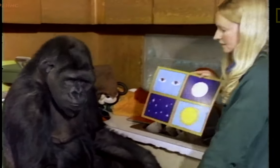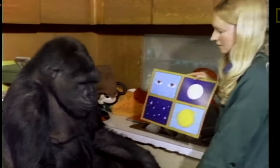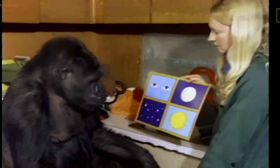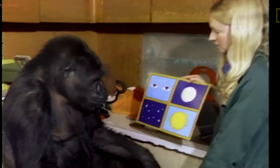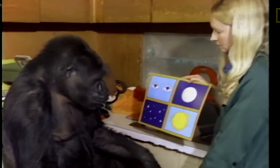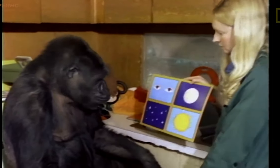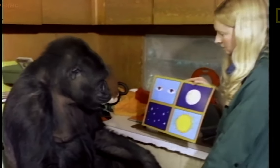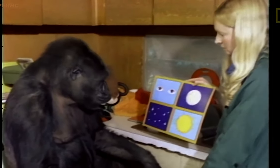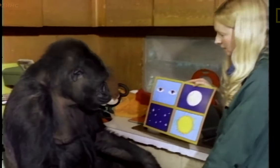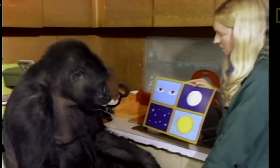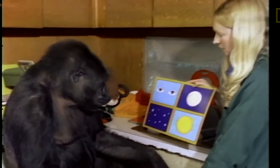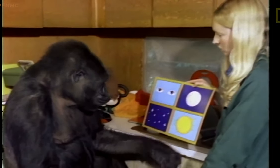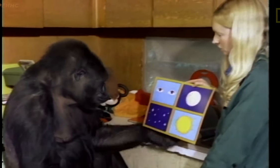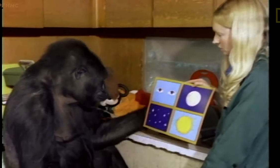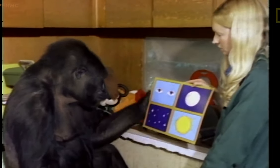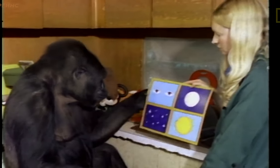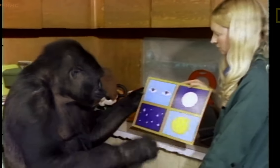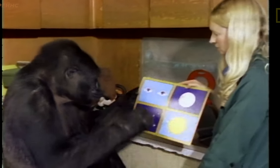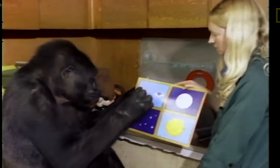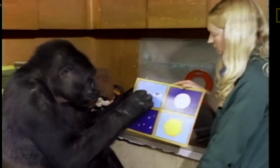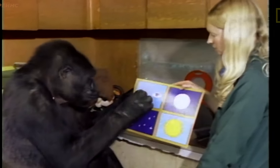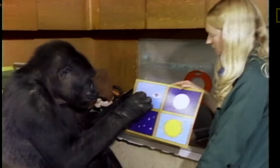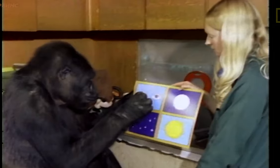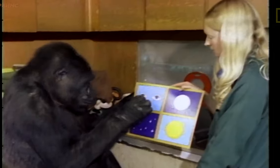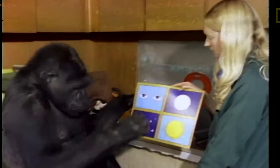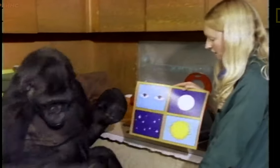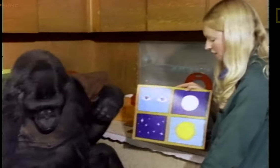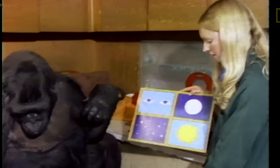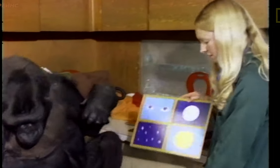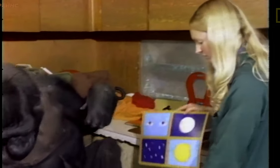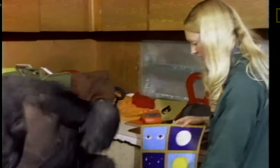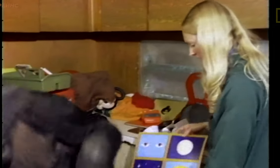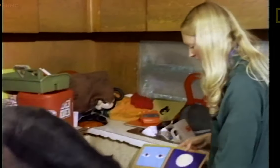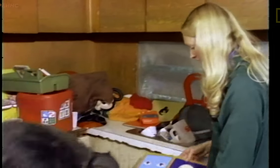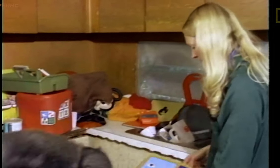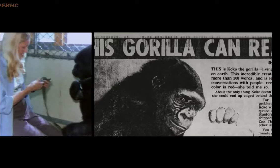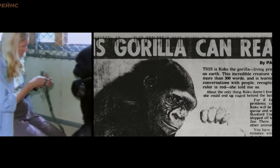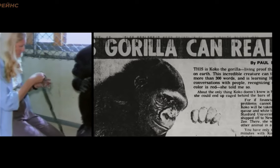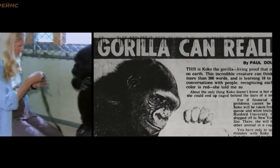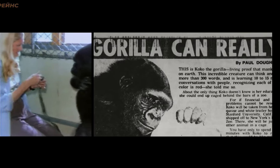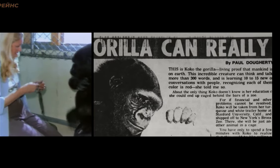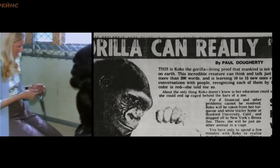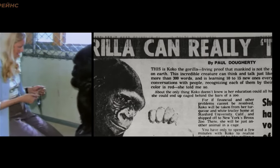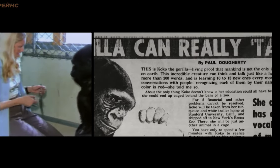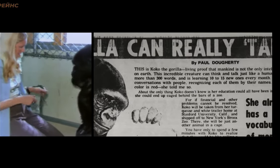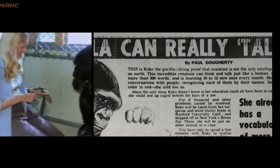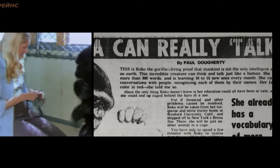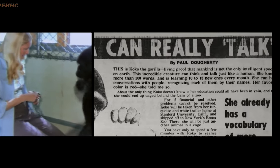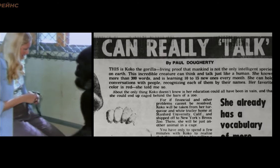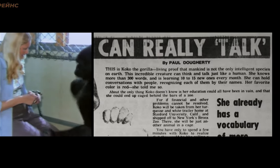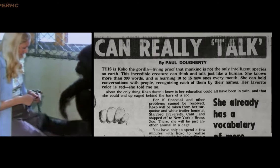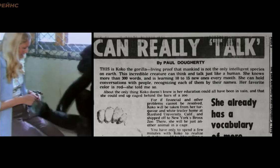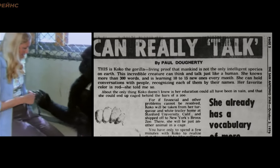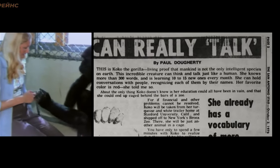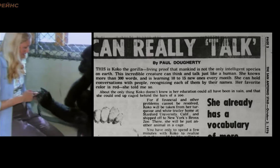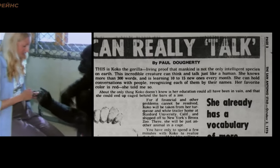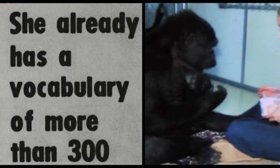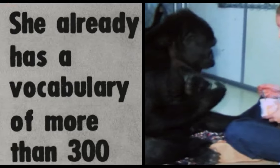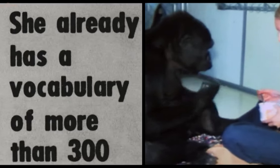on, the number of skeptics decreased significantly due to the undeniable evidence of Coco's intelligence. For example, when she signaled